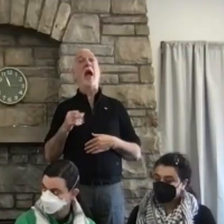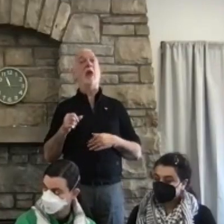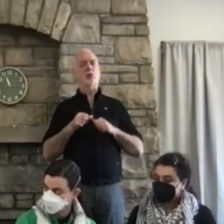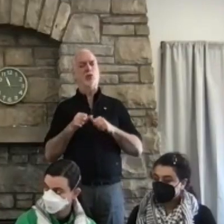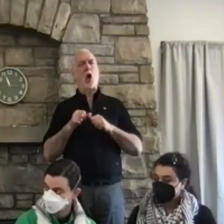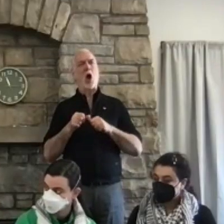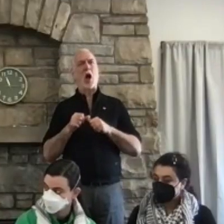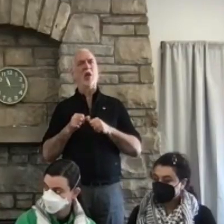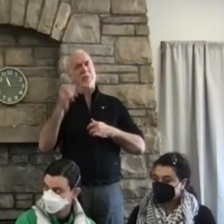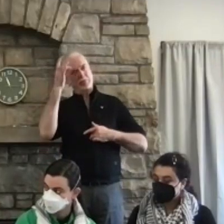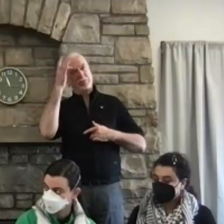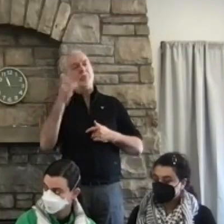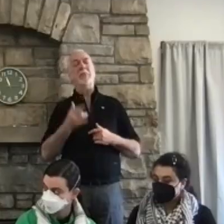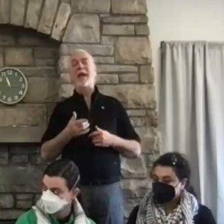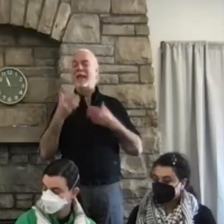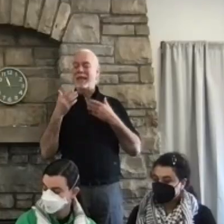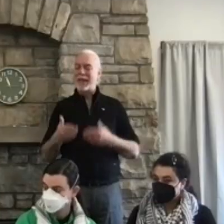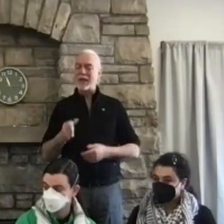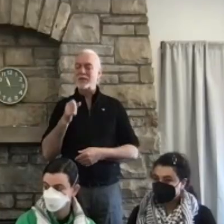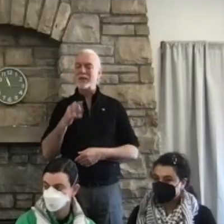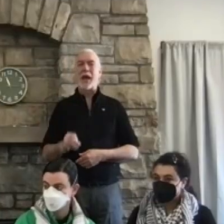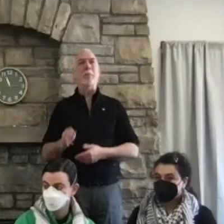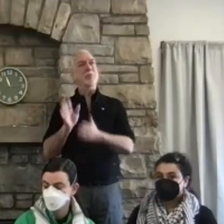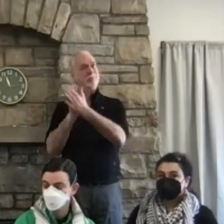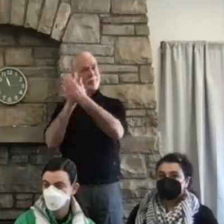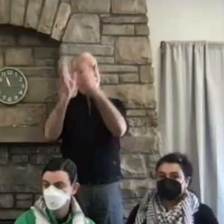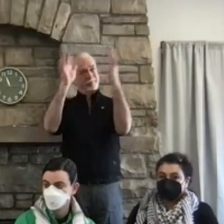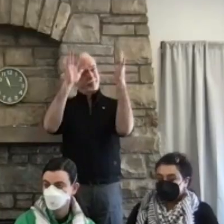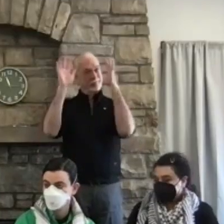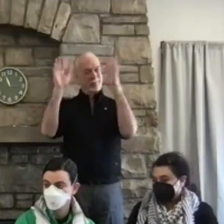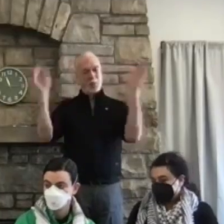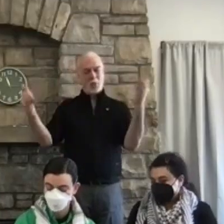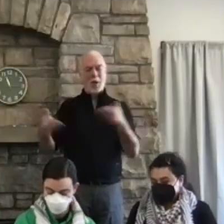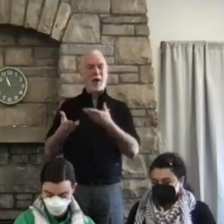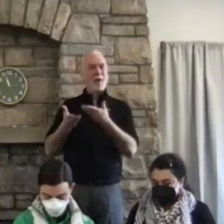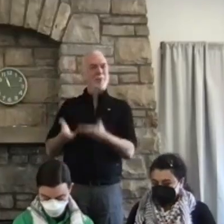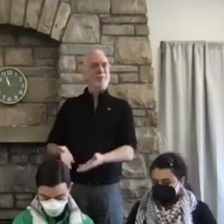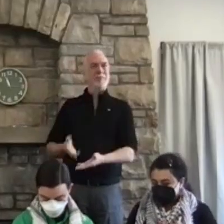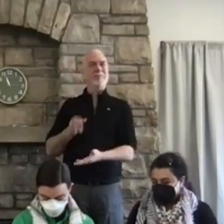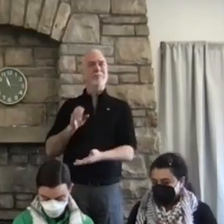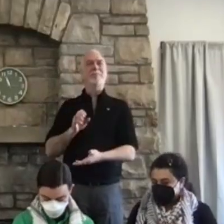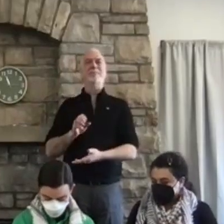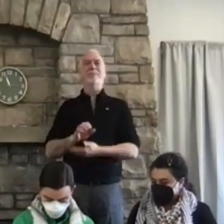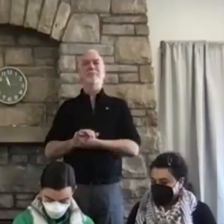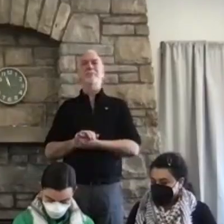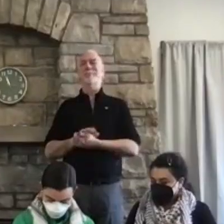for being here, Sam. Let's give a round of applause and warm welcome.